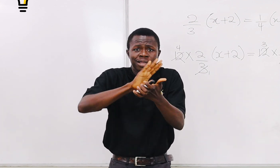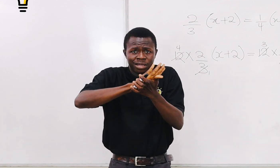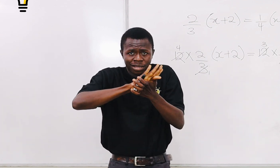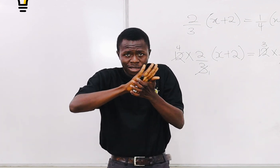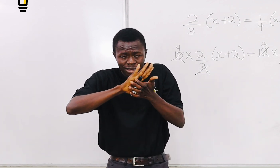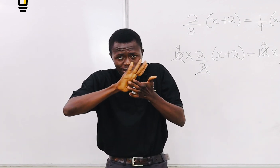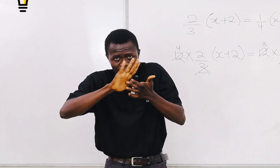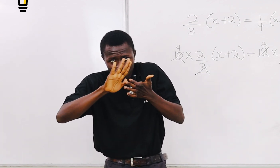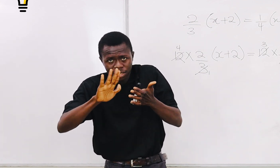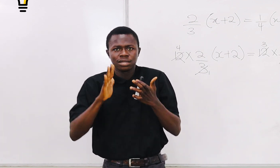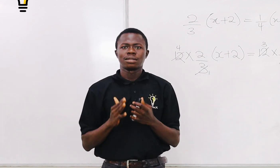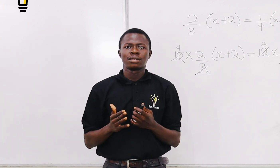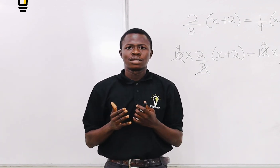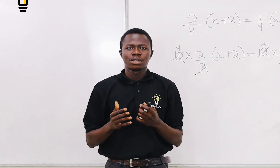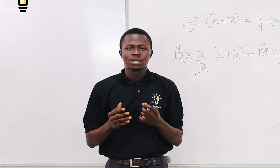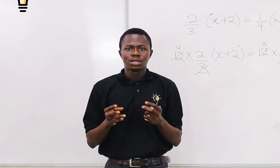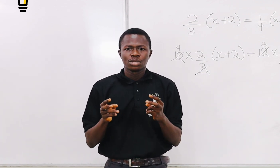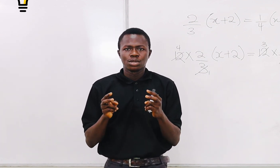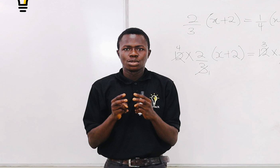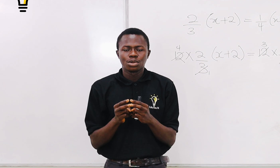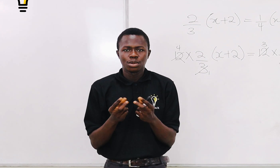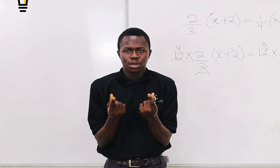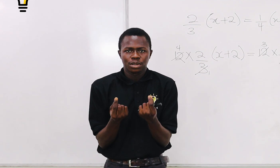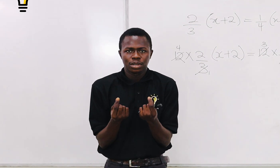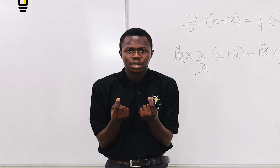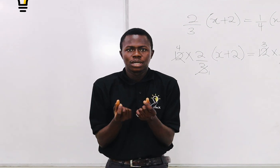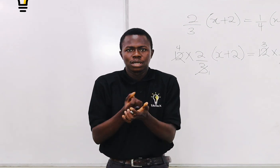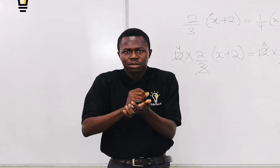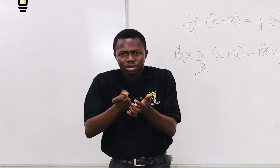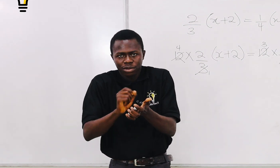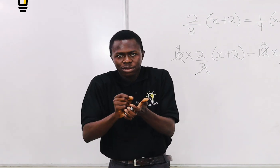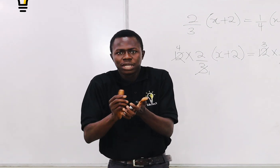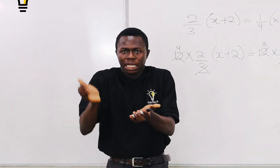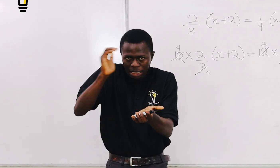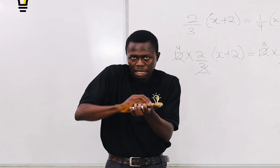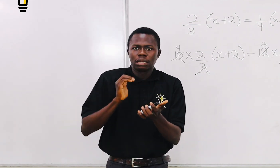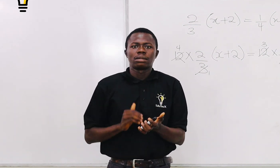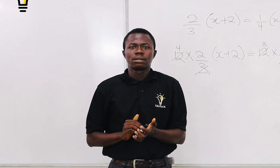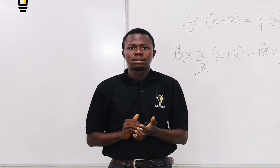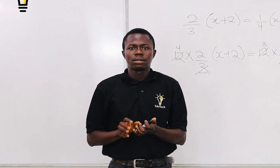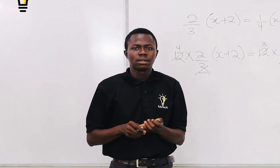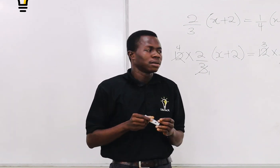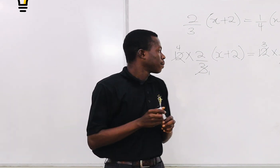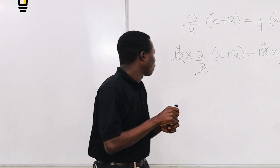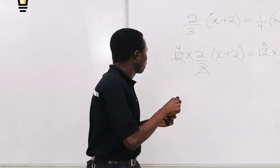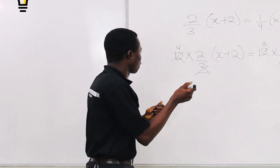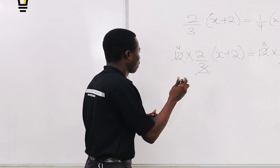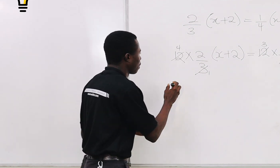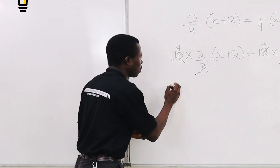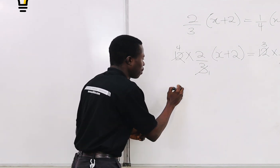So we now know how to solve this nicely. So how do we write it? So